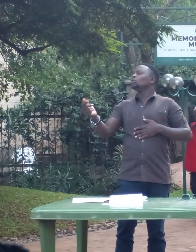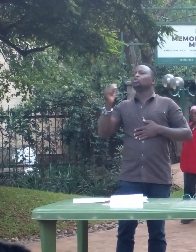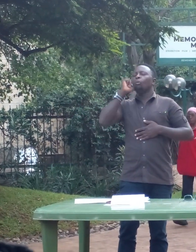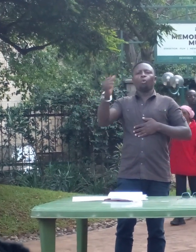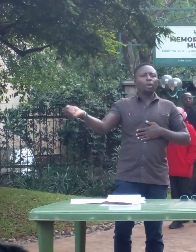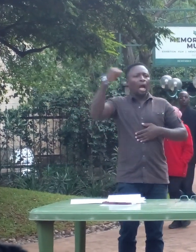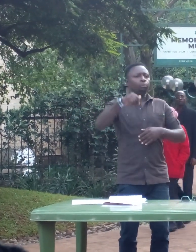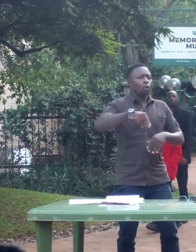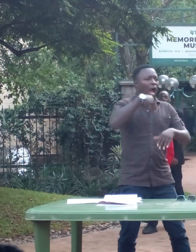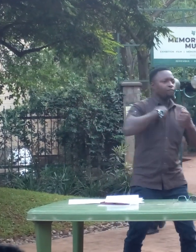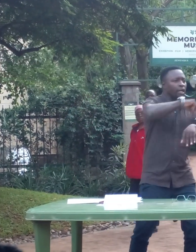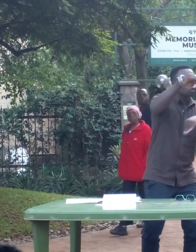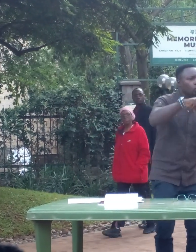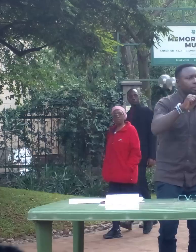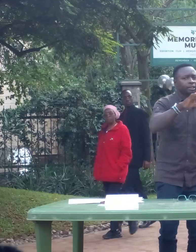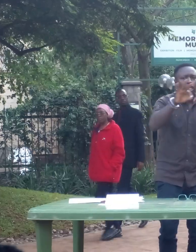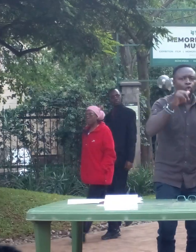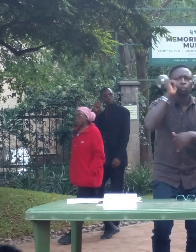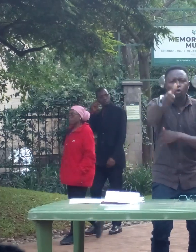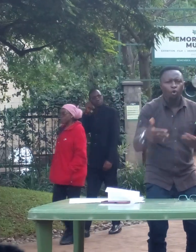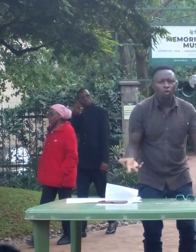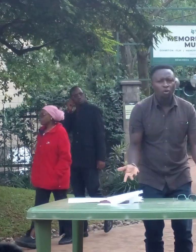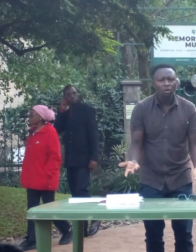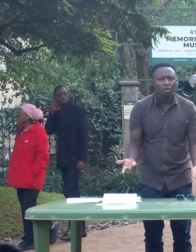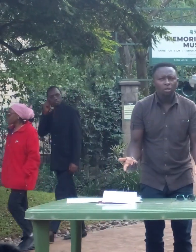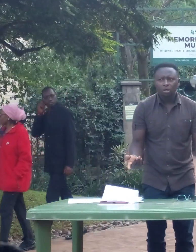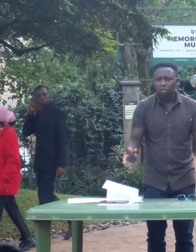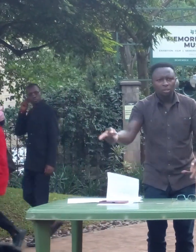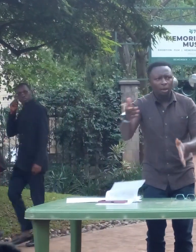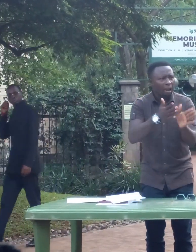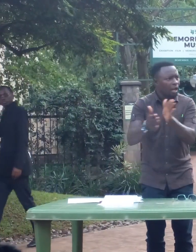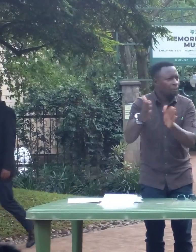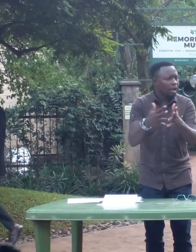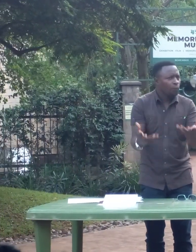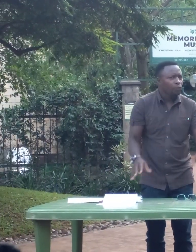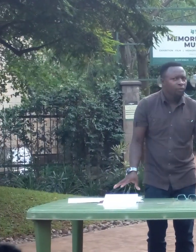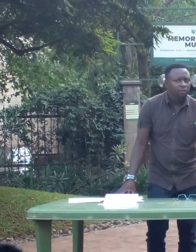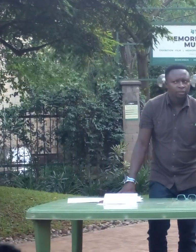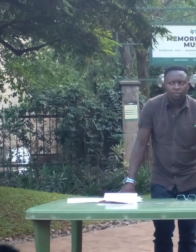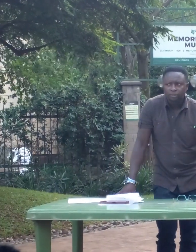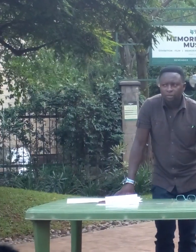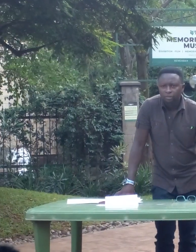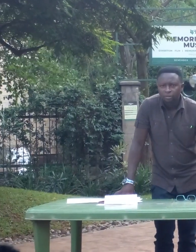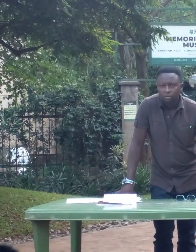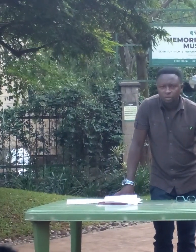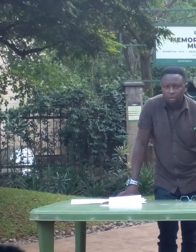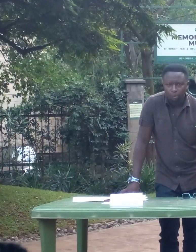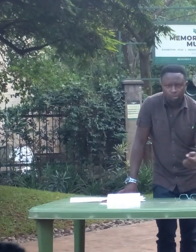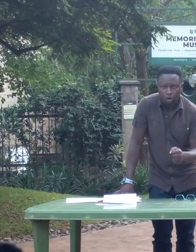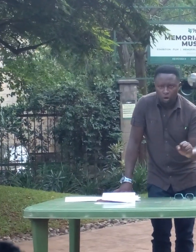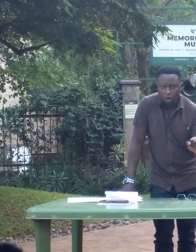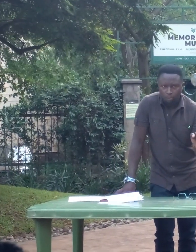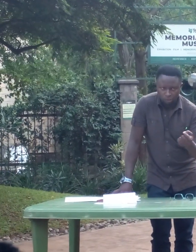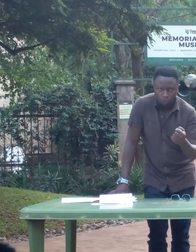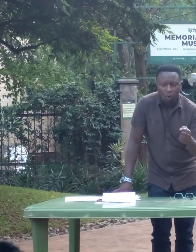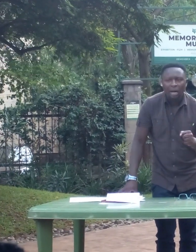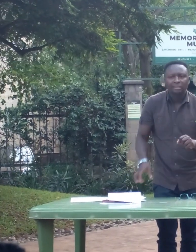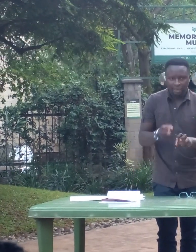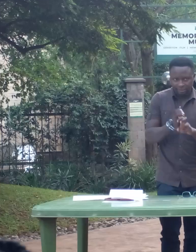If you're traveling from far, you sleep. Imagine traveling from Mombasa and then national selection is tomorrow. That will not give you